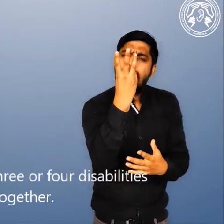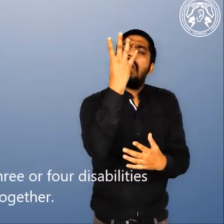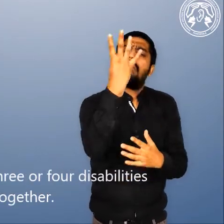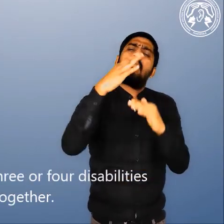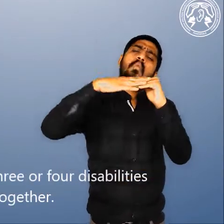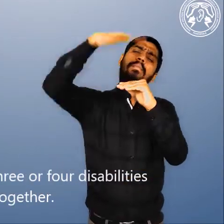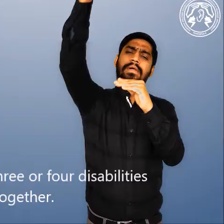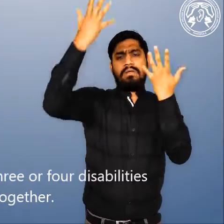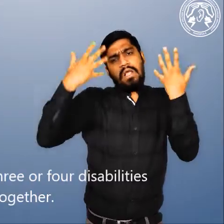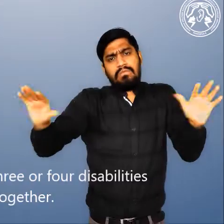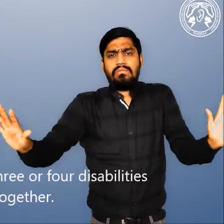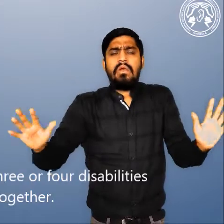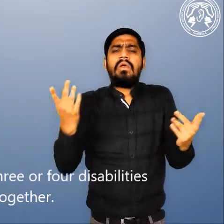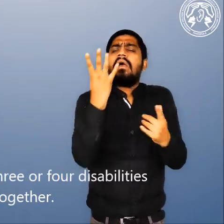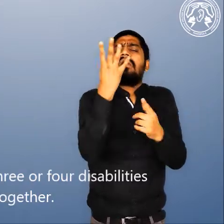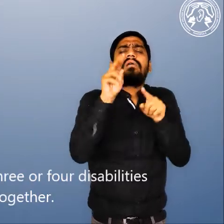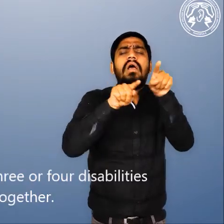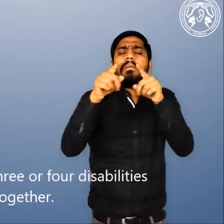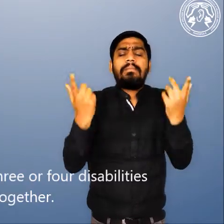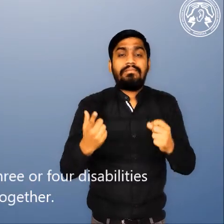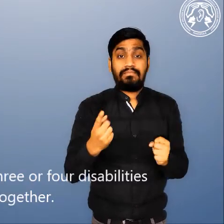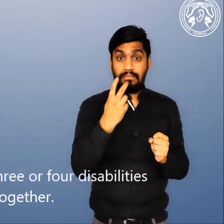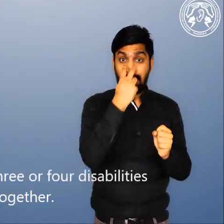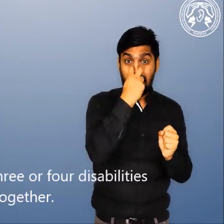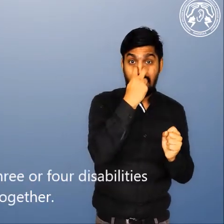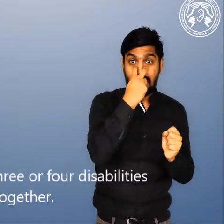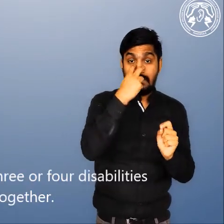There can be 3 or 4 disabilities together.